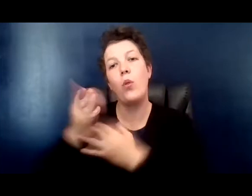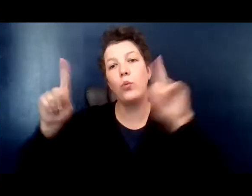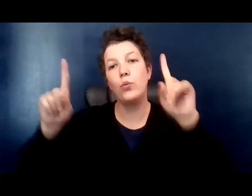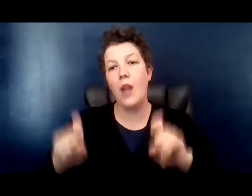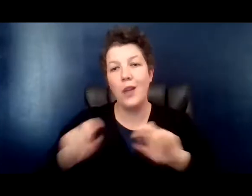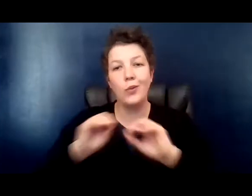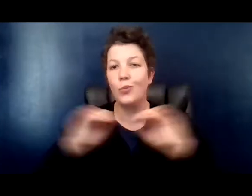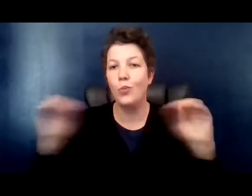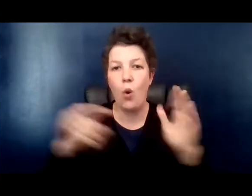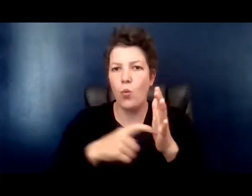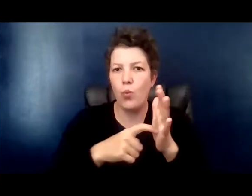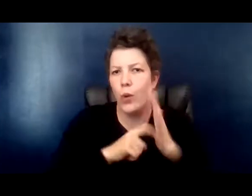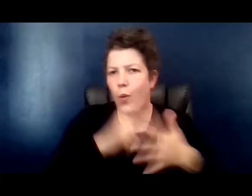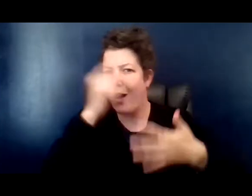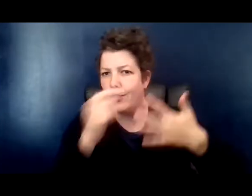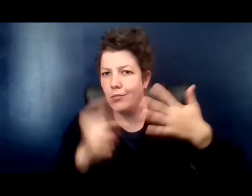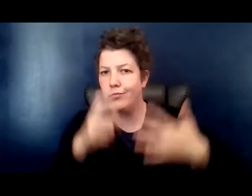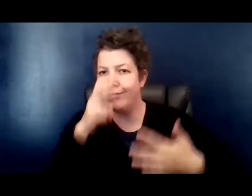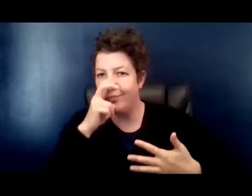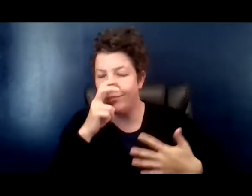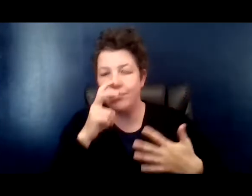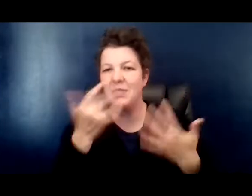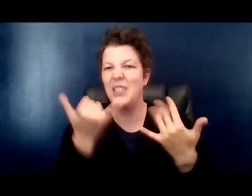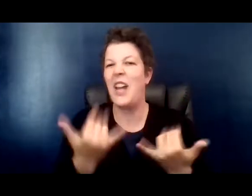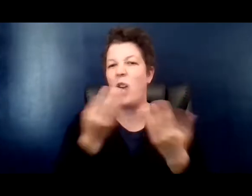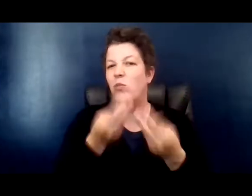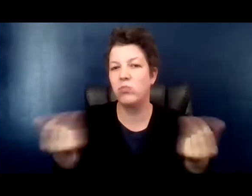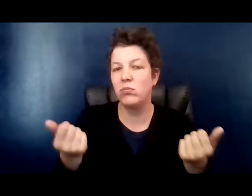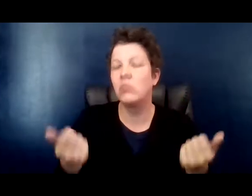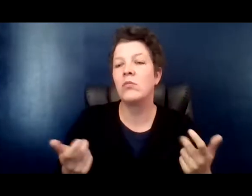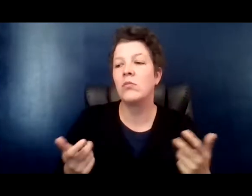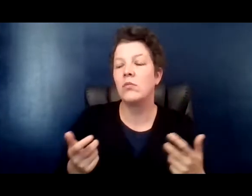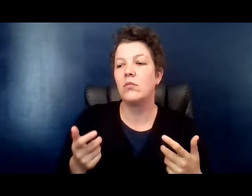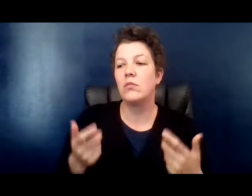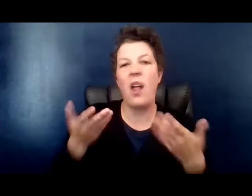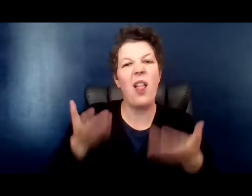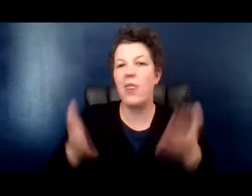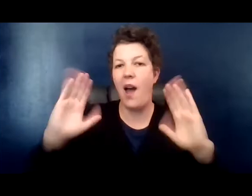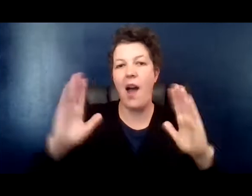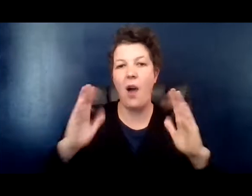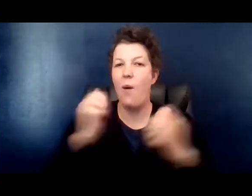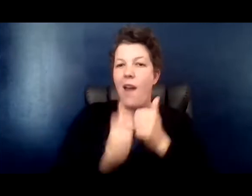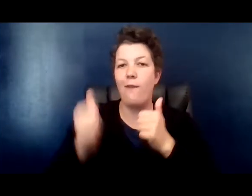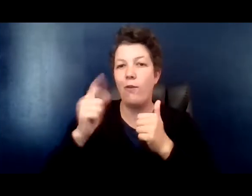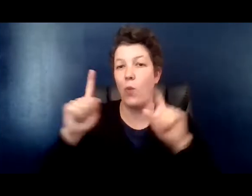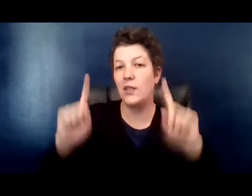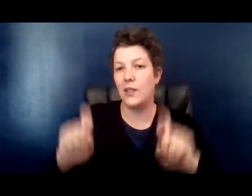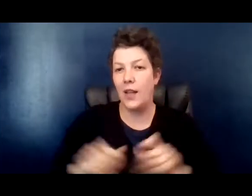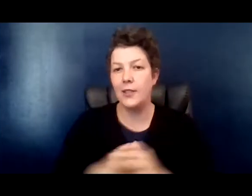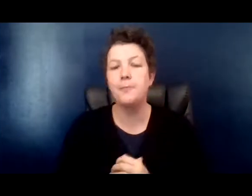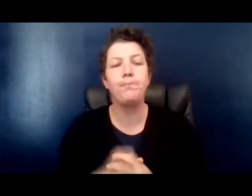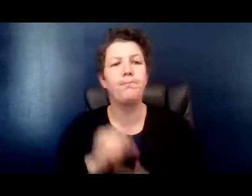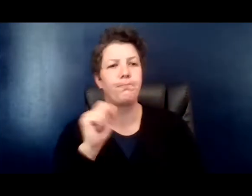you can be tested. But we think that's a really key point in that, but I hope that answers your question. Kylie? Okay,